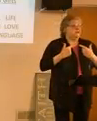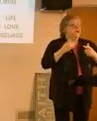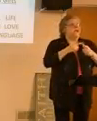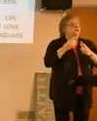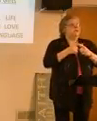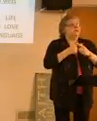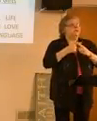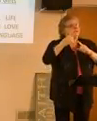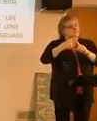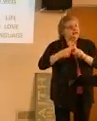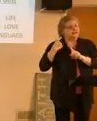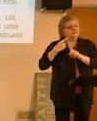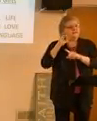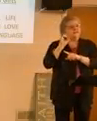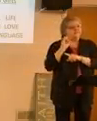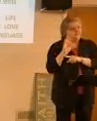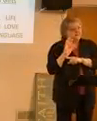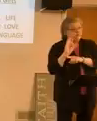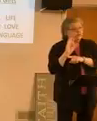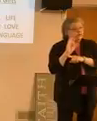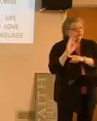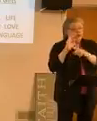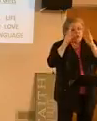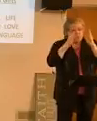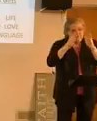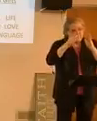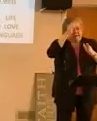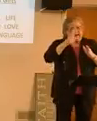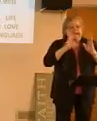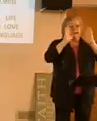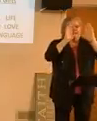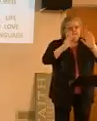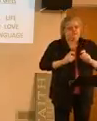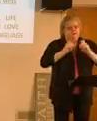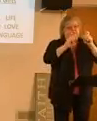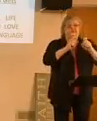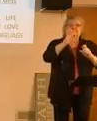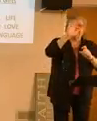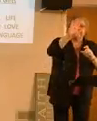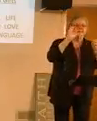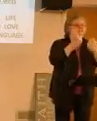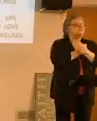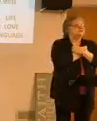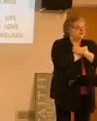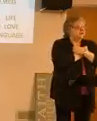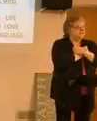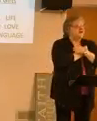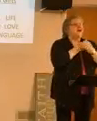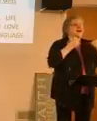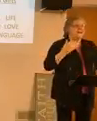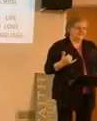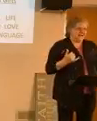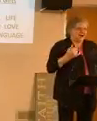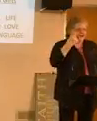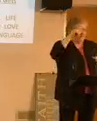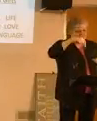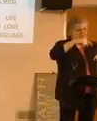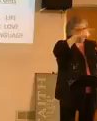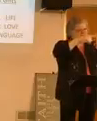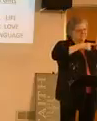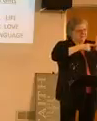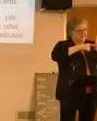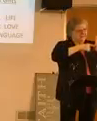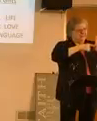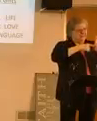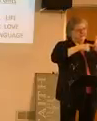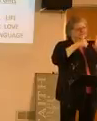then last month, in February, we focused on God's wonderful gift of His love. And now, for this month, leading